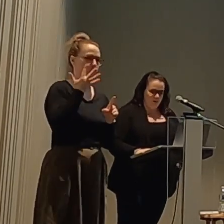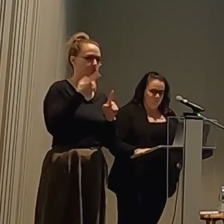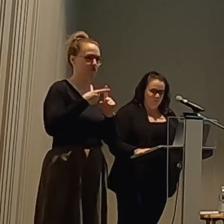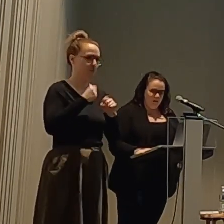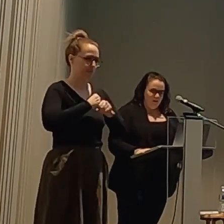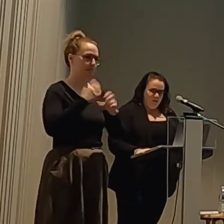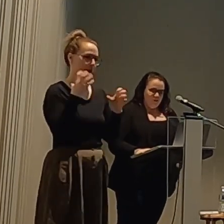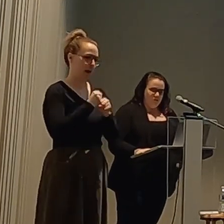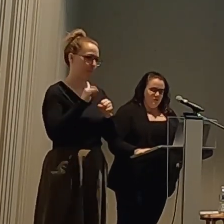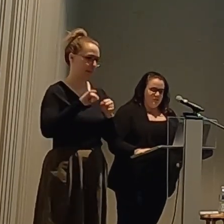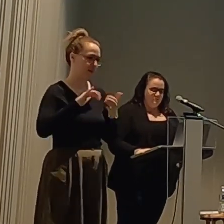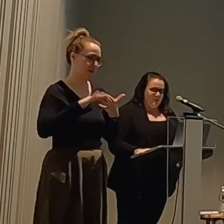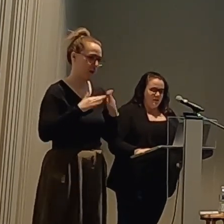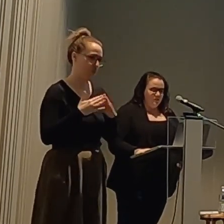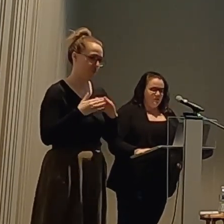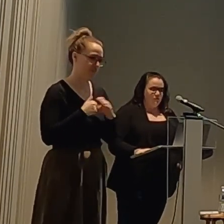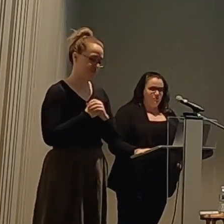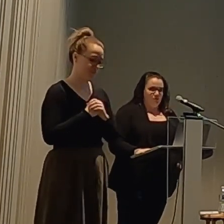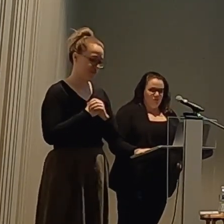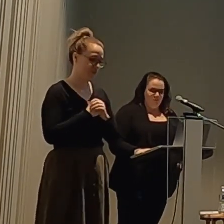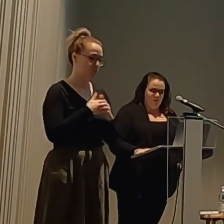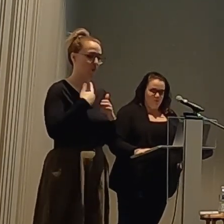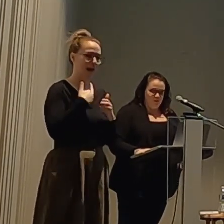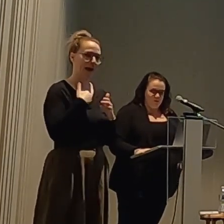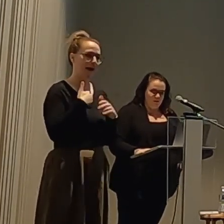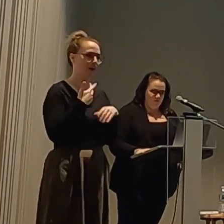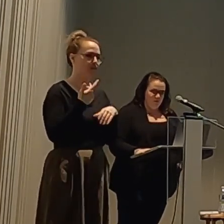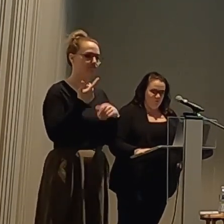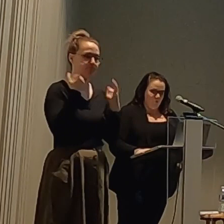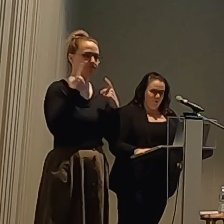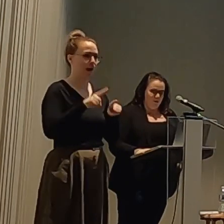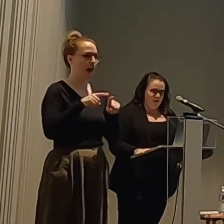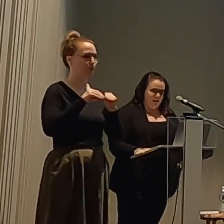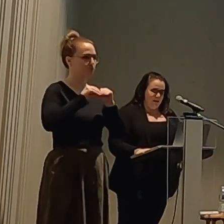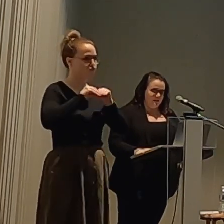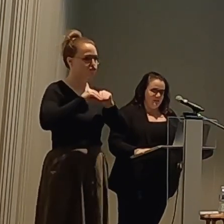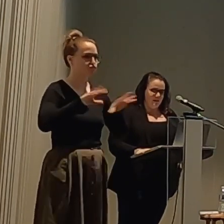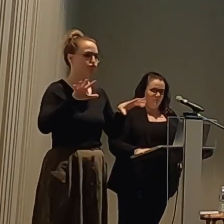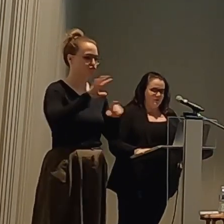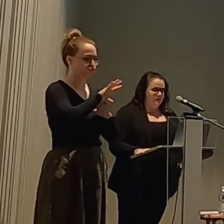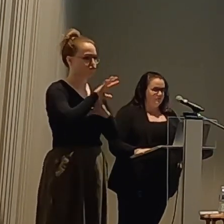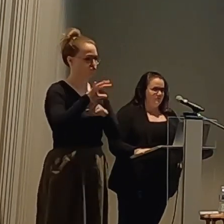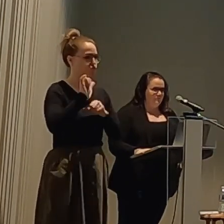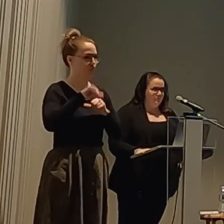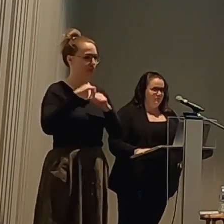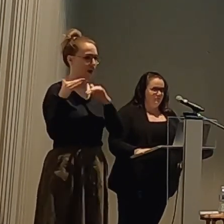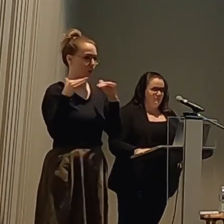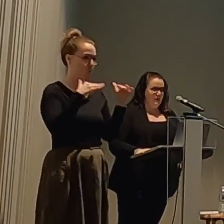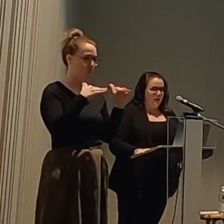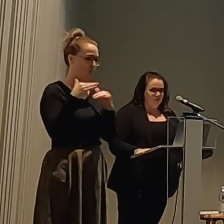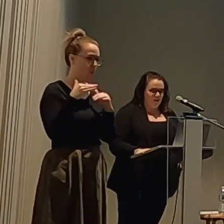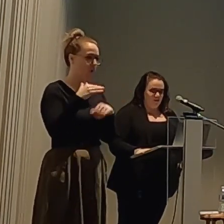Guernica's bombing. So there was a mass distribution of images of this war, and it was